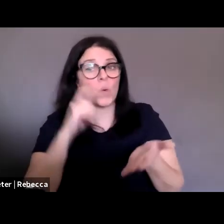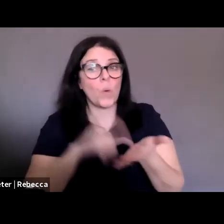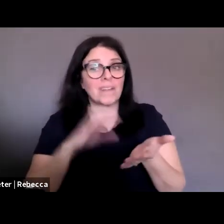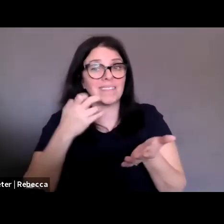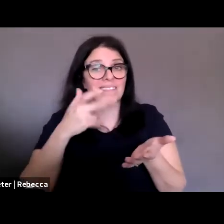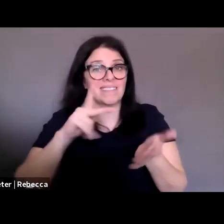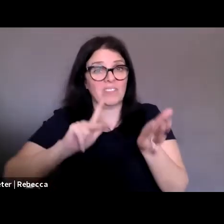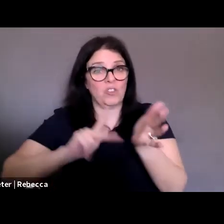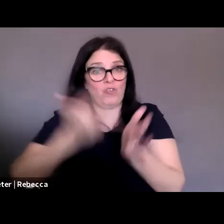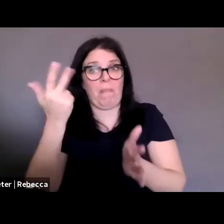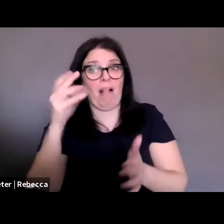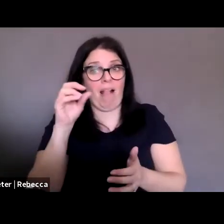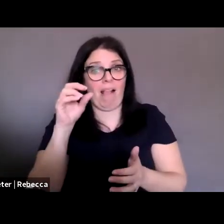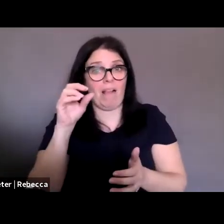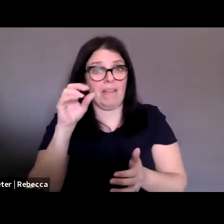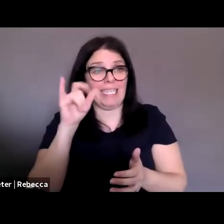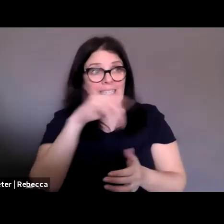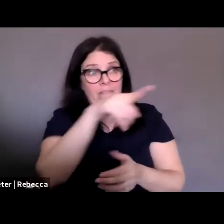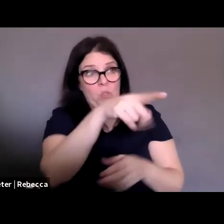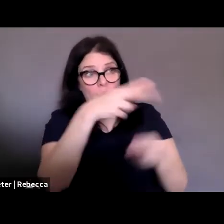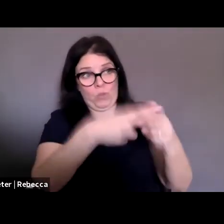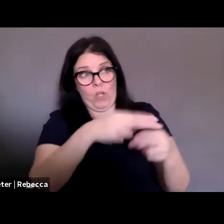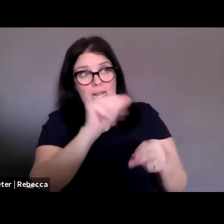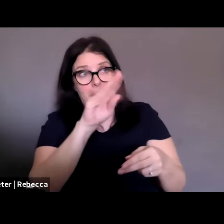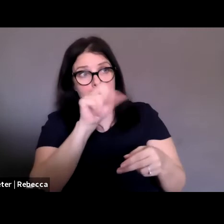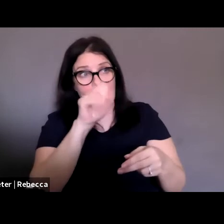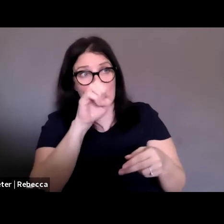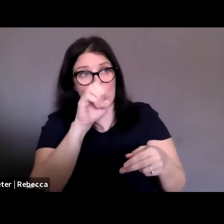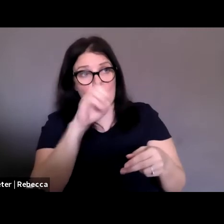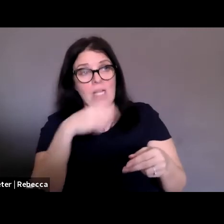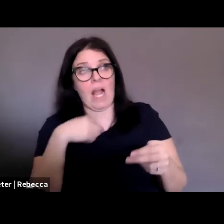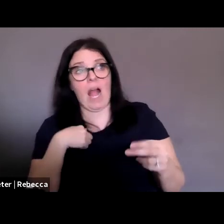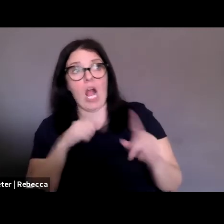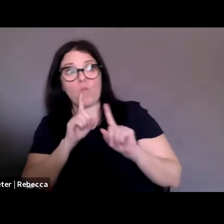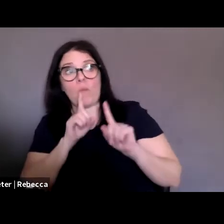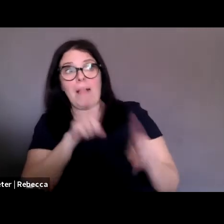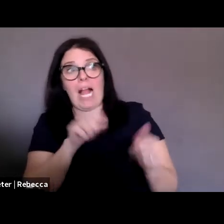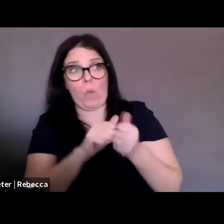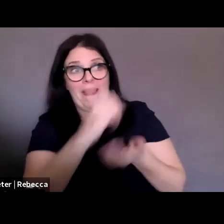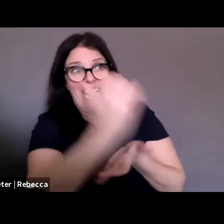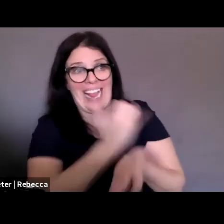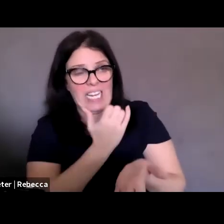mothers alleging any kind of abuse when they allege alienation as compared to when they do not.